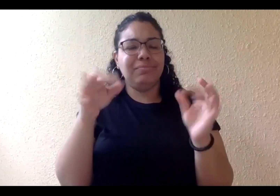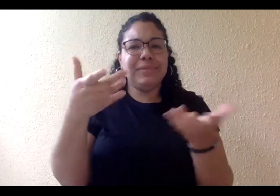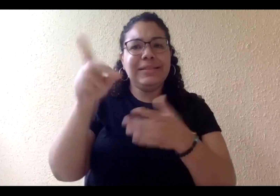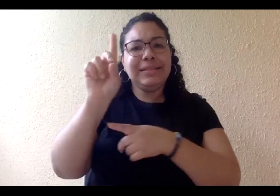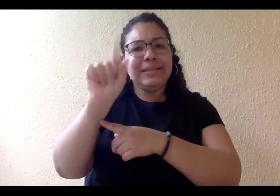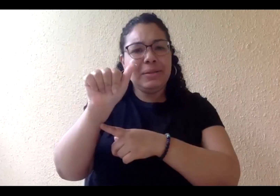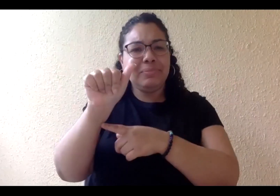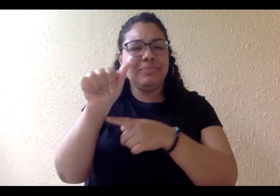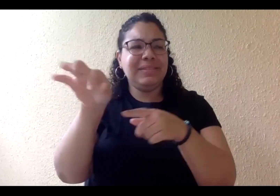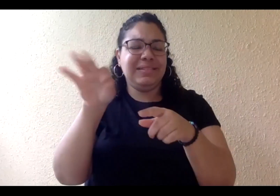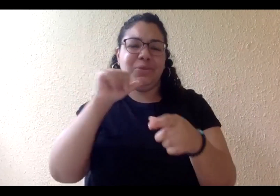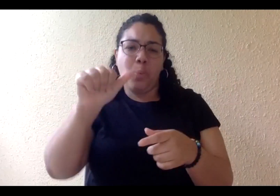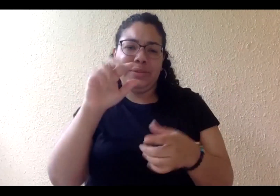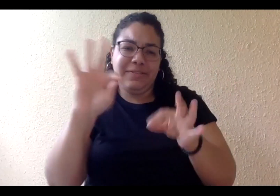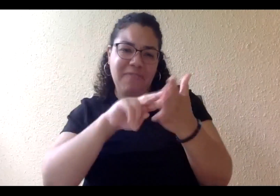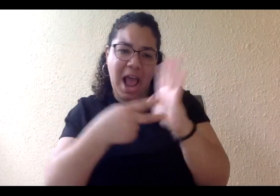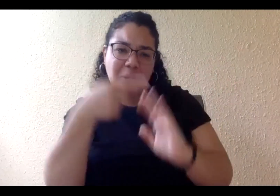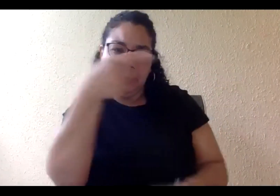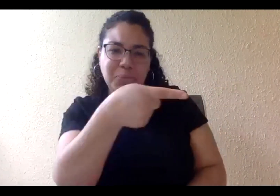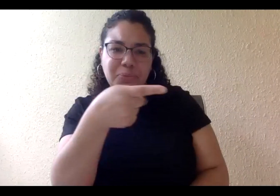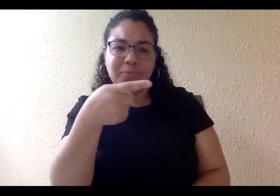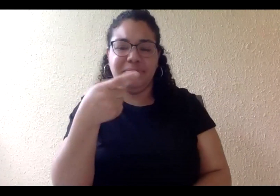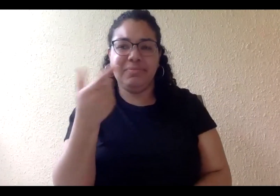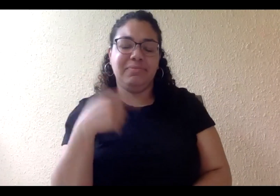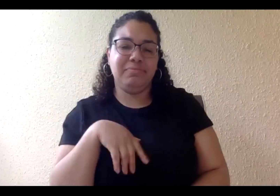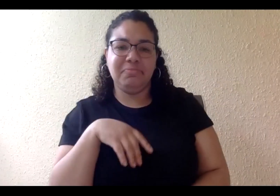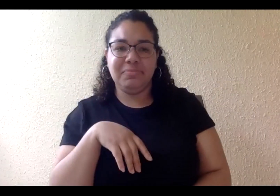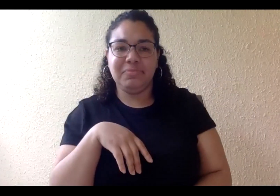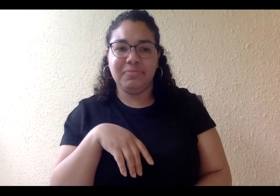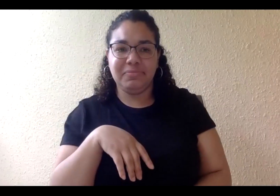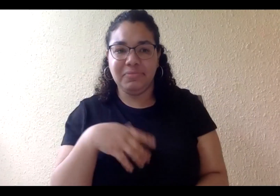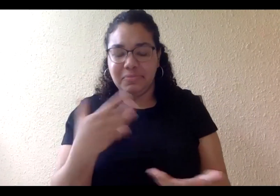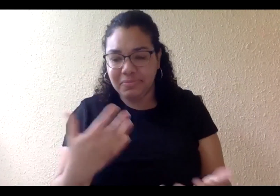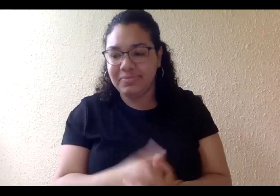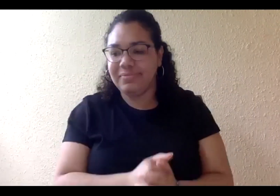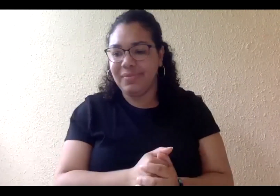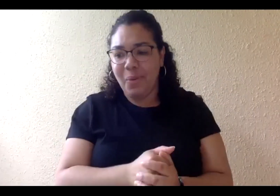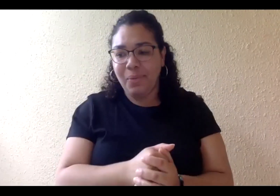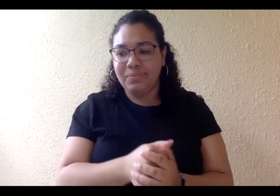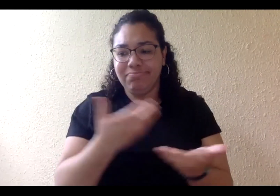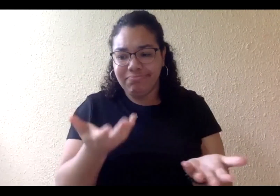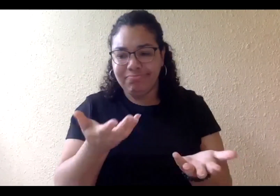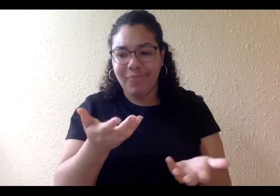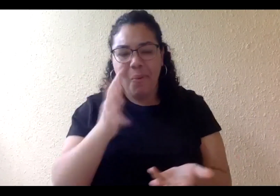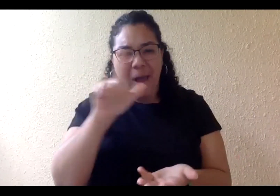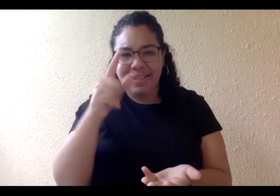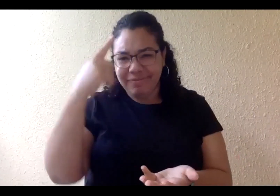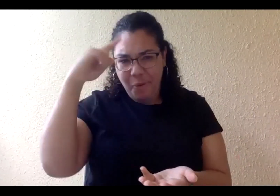You might be familiar with that saying, don't let disability define you.